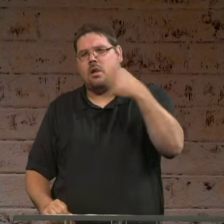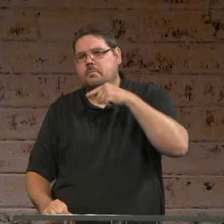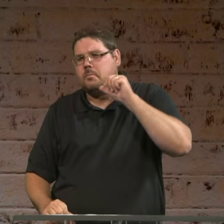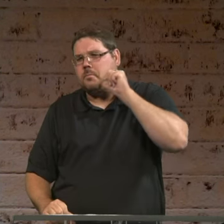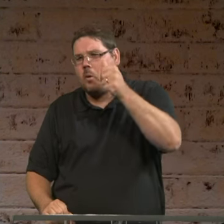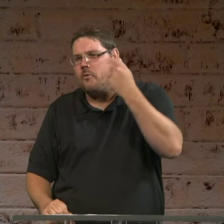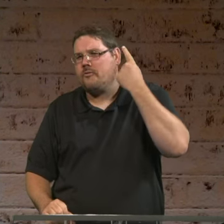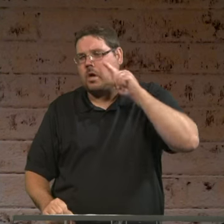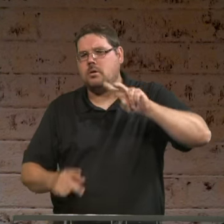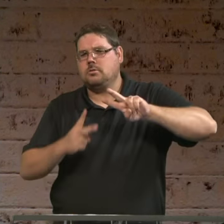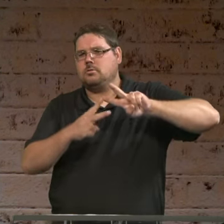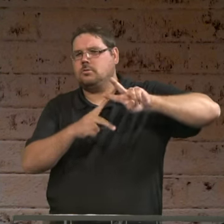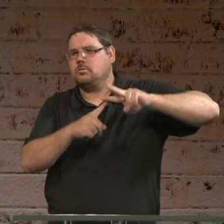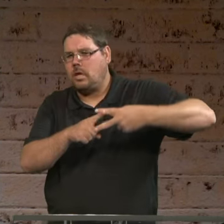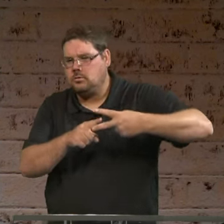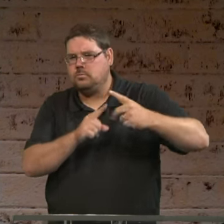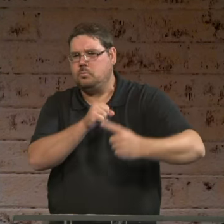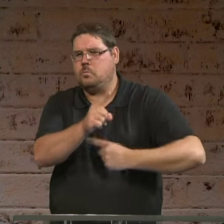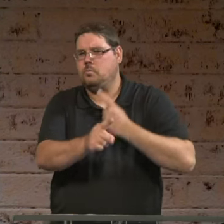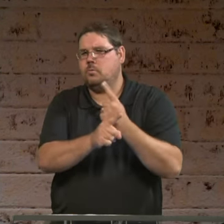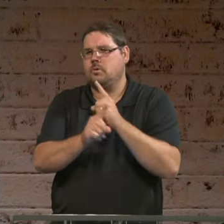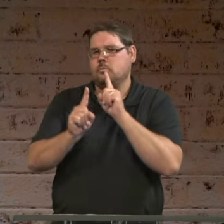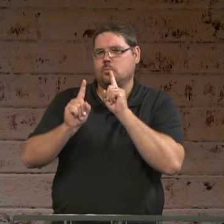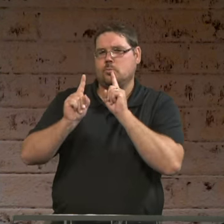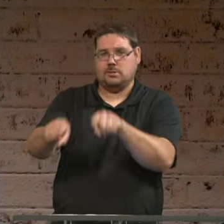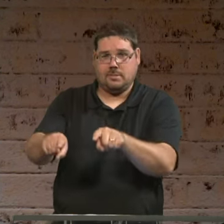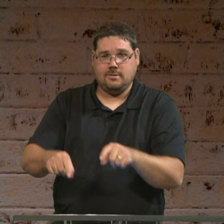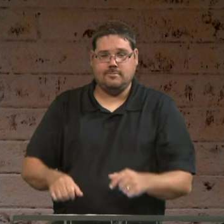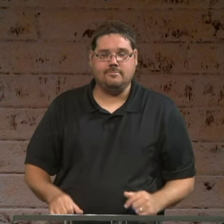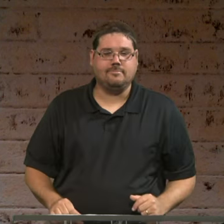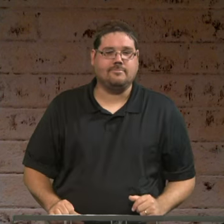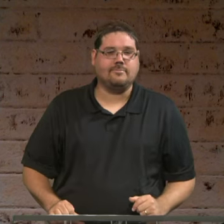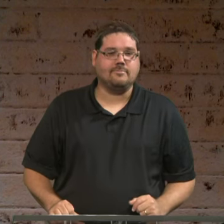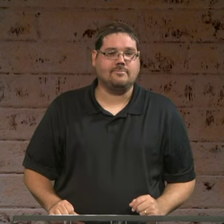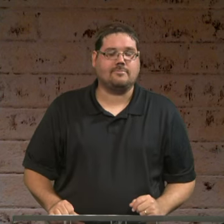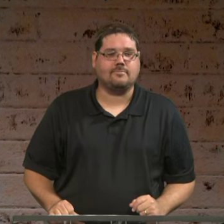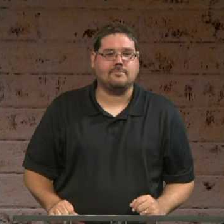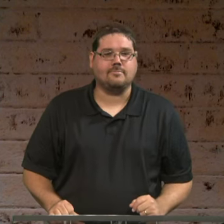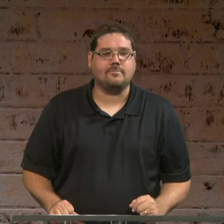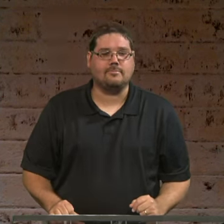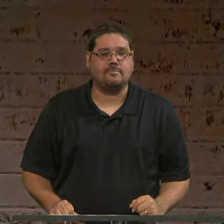because we know that God is better. So come back tomorrow for part 2 of this response.